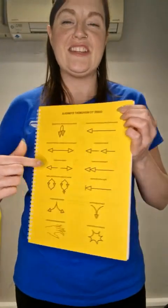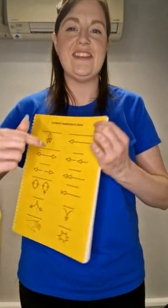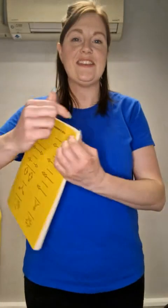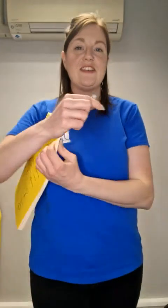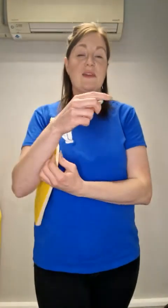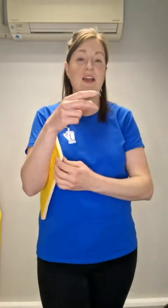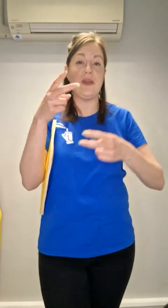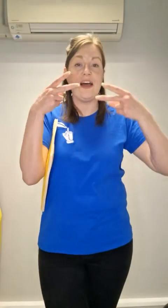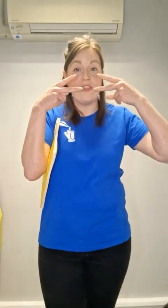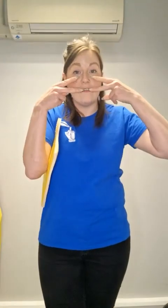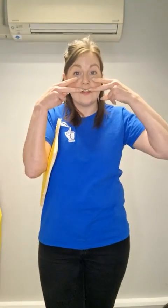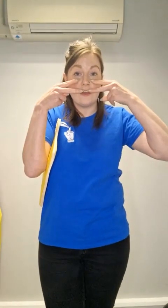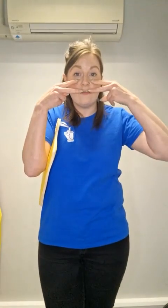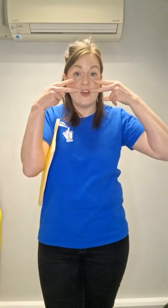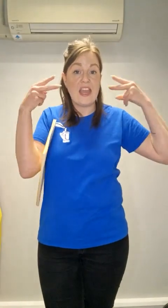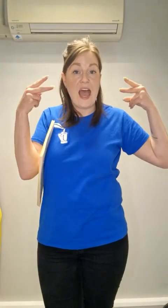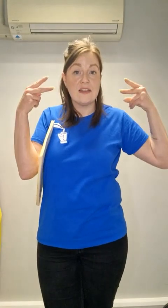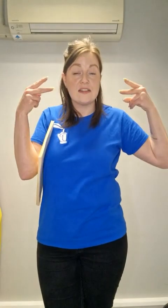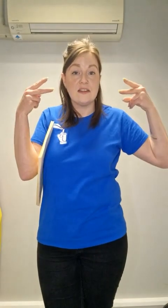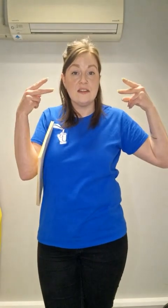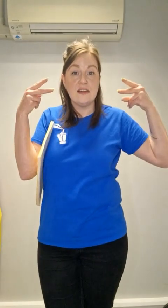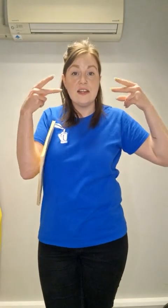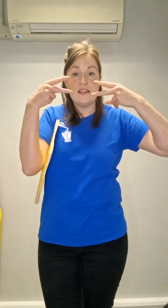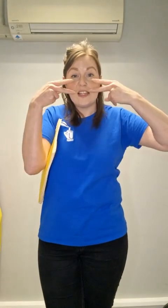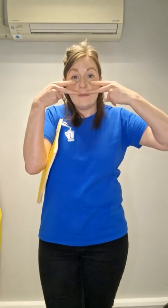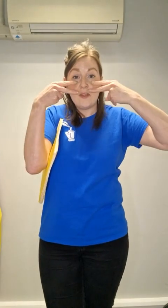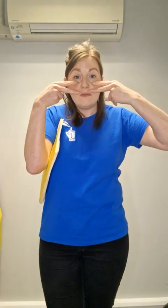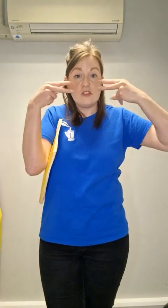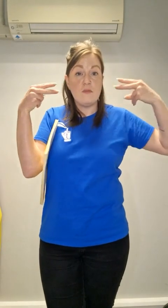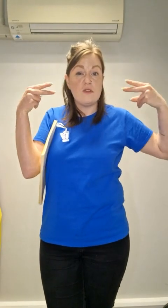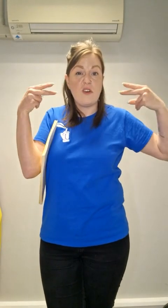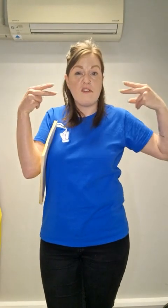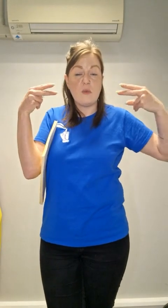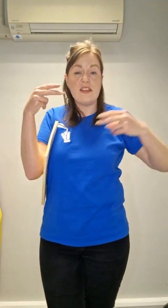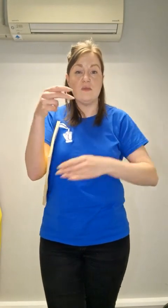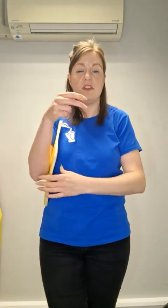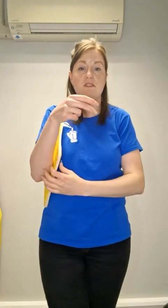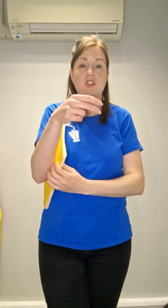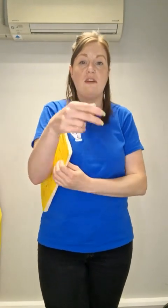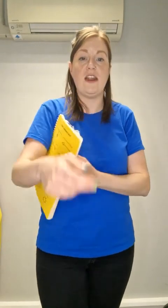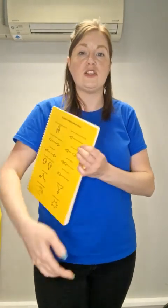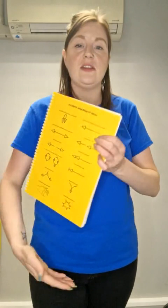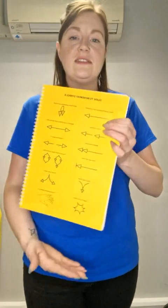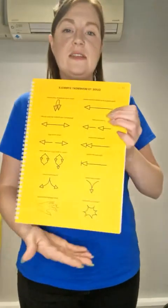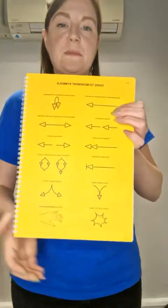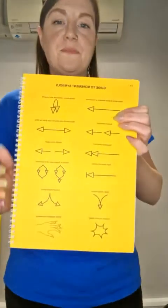directions. So like we had there in the sign for cat, same thing, just moves further away, so different directions.